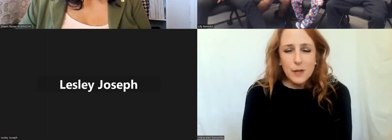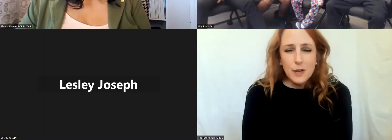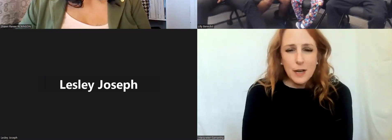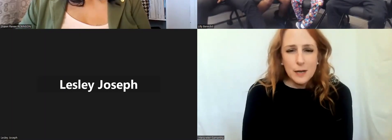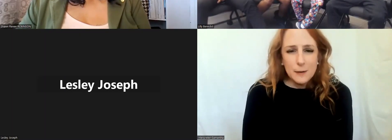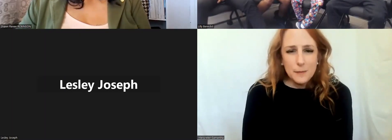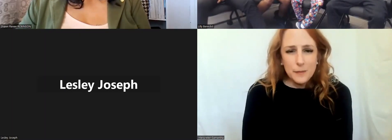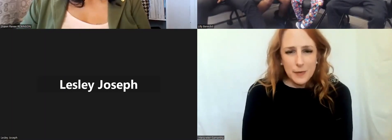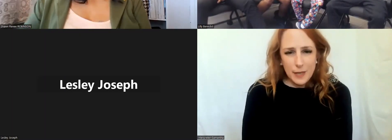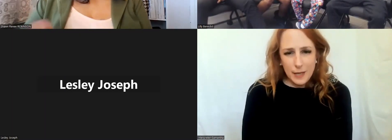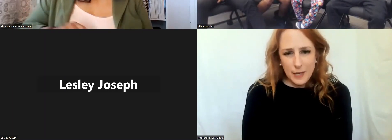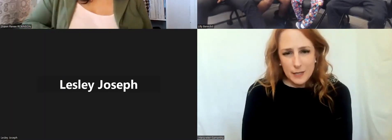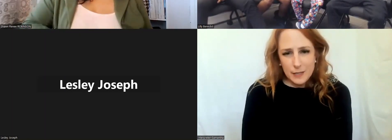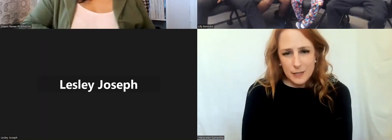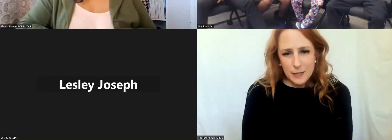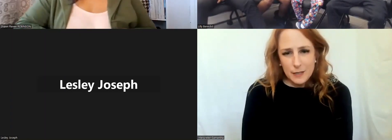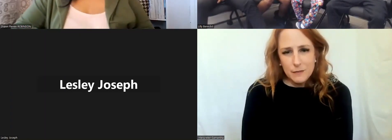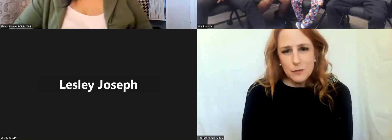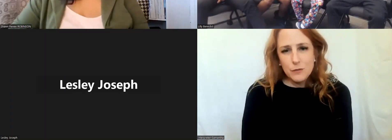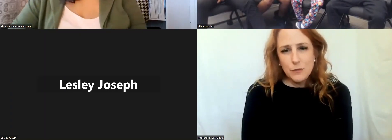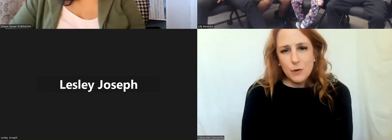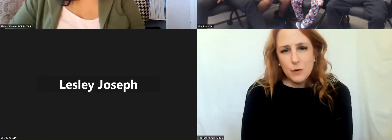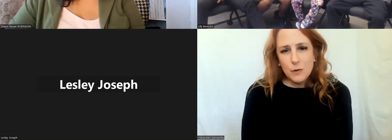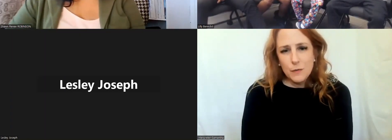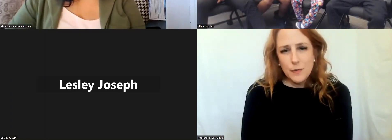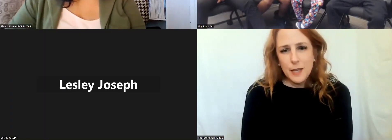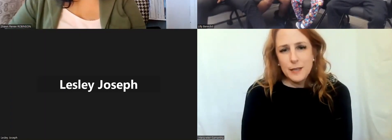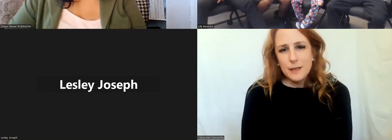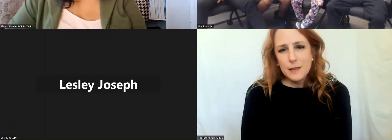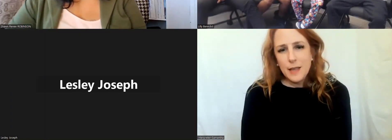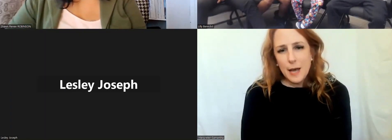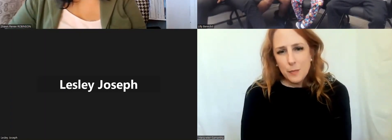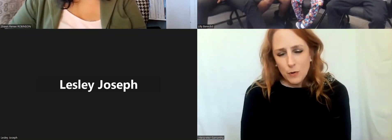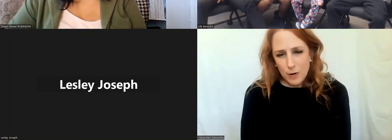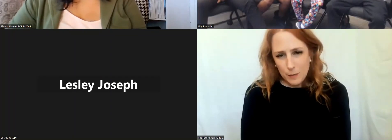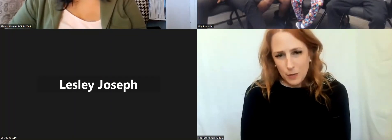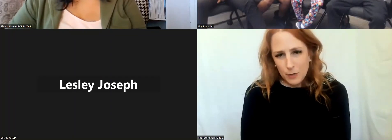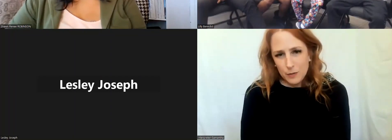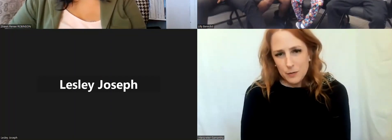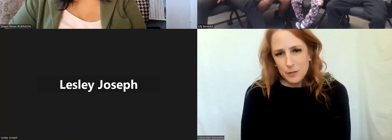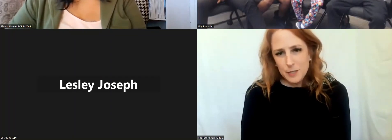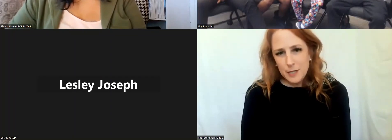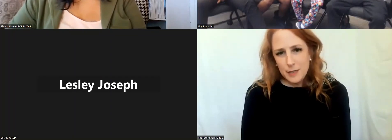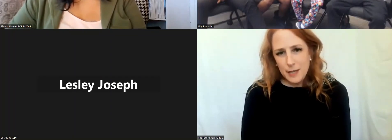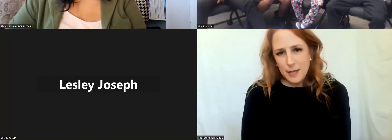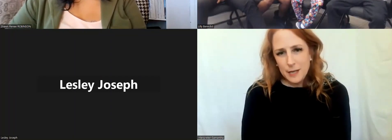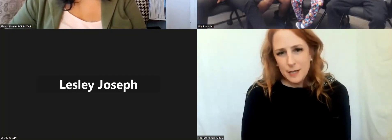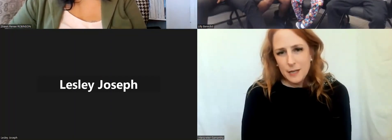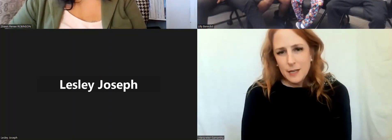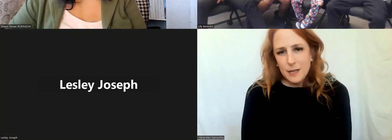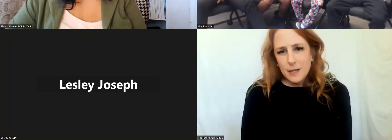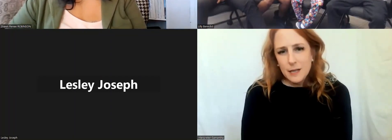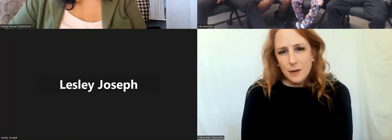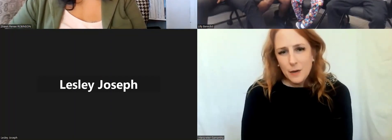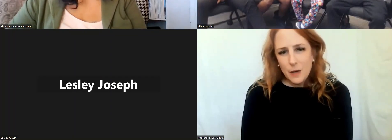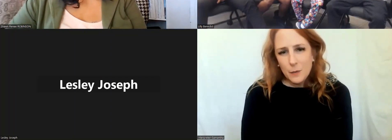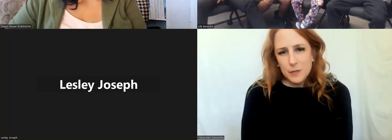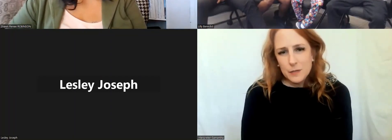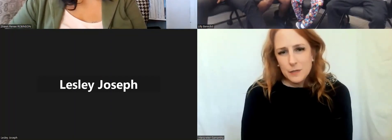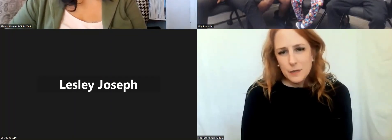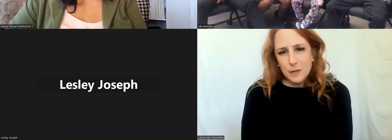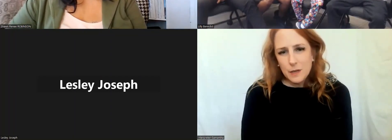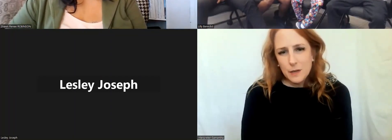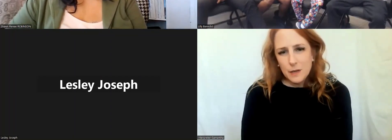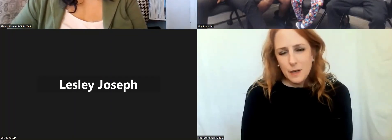level. And so then that program closed, and then it